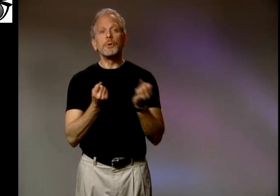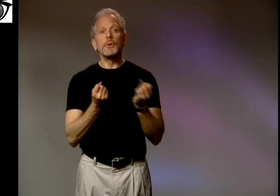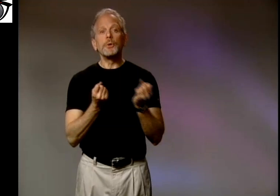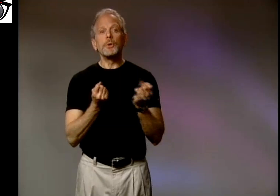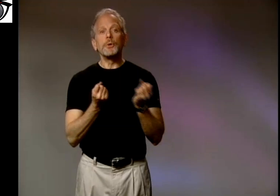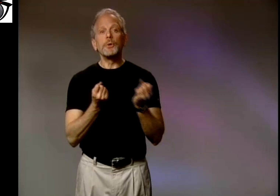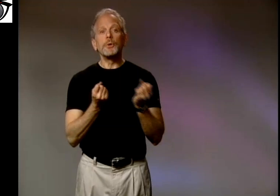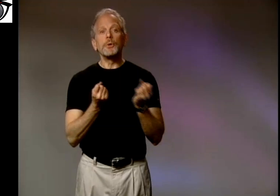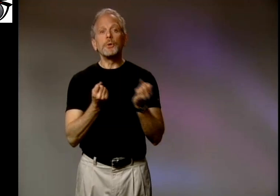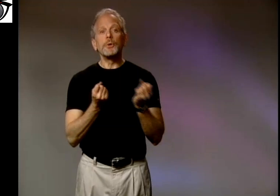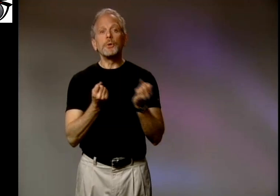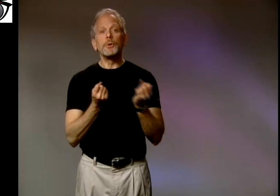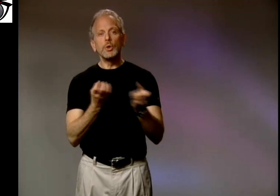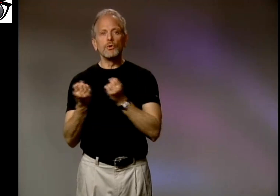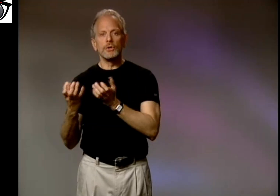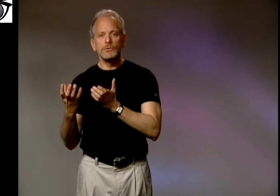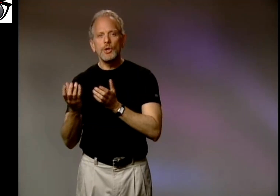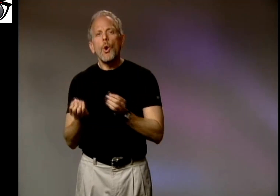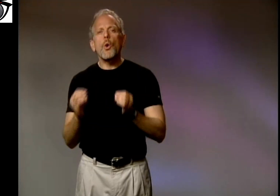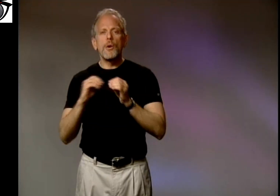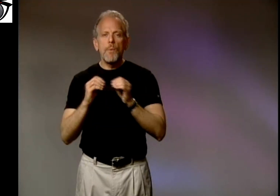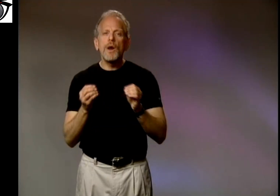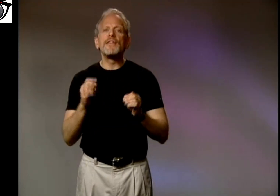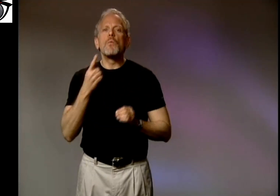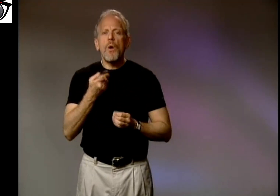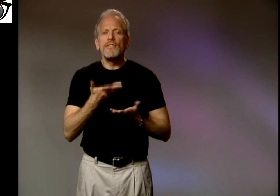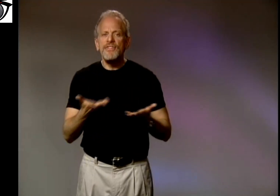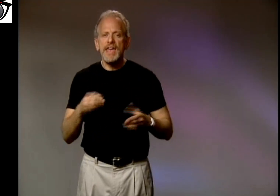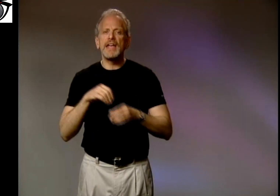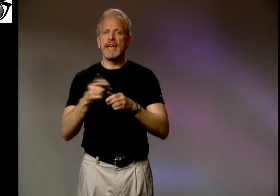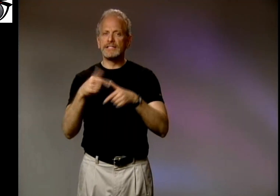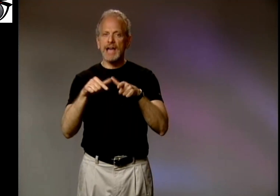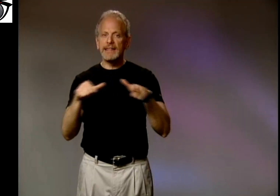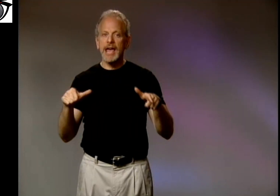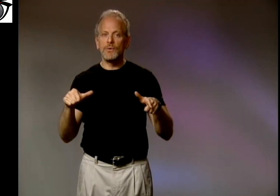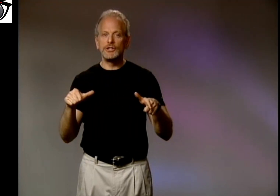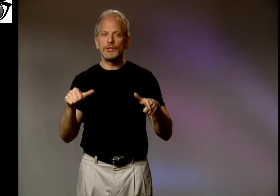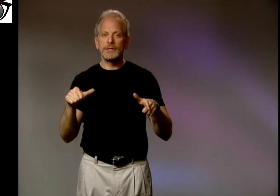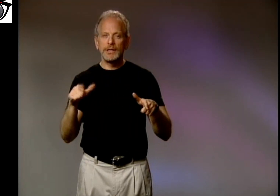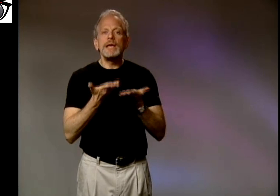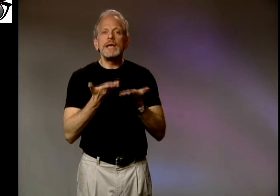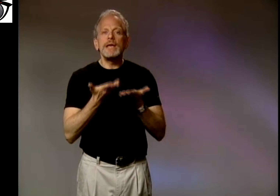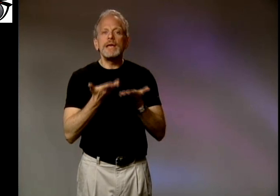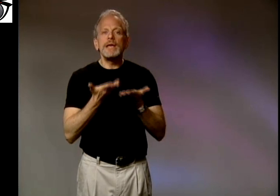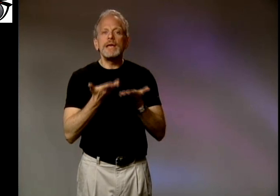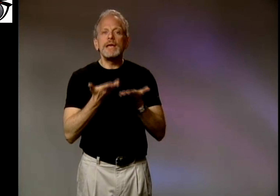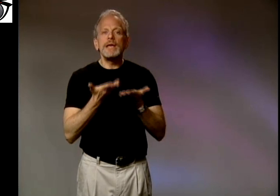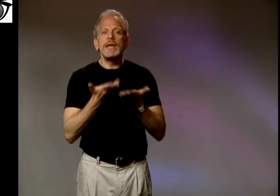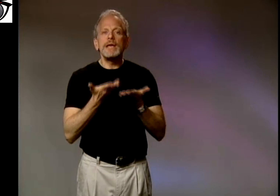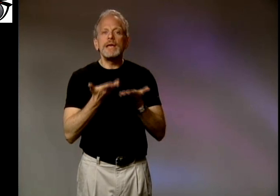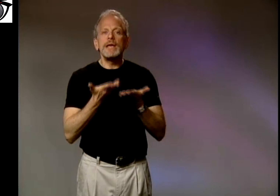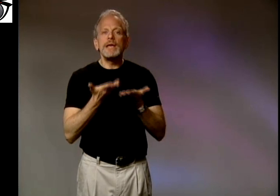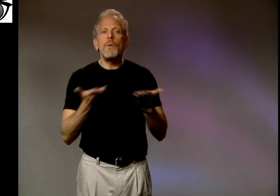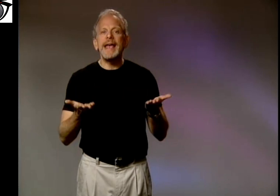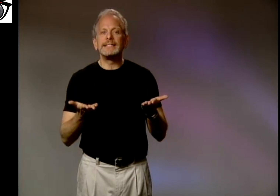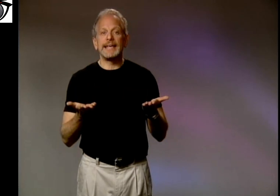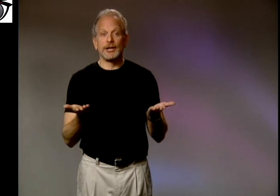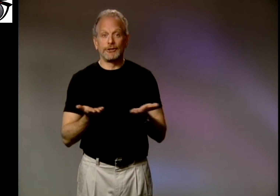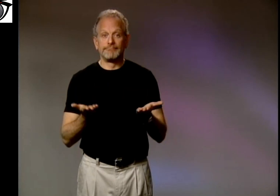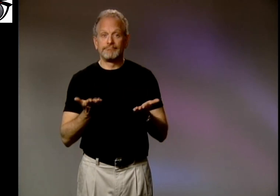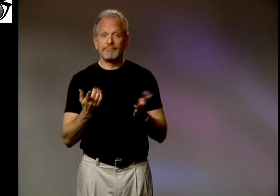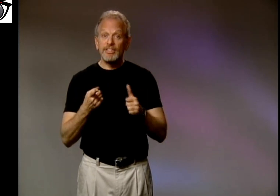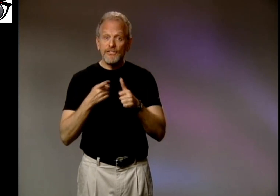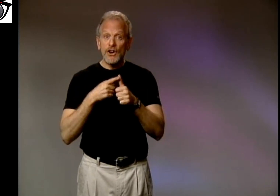There are a number of ways to show plurals or more than one thing in sign language. We will review 3